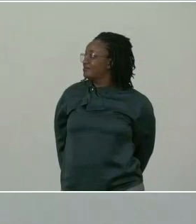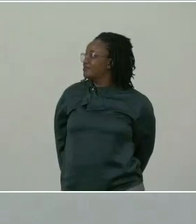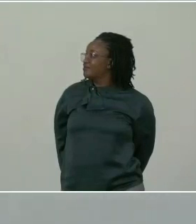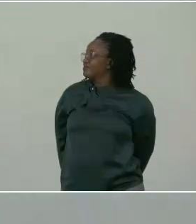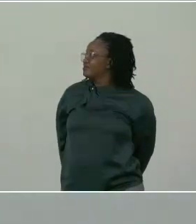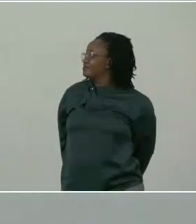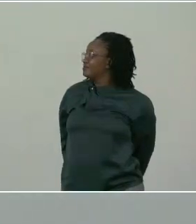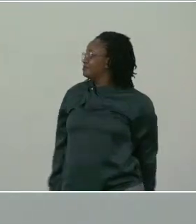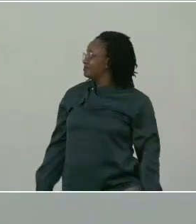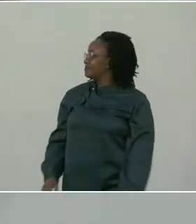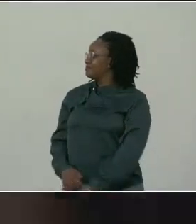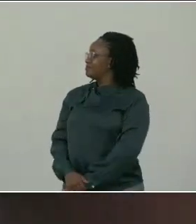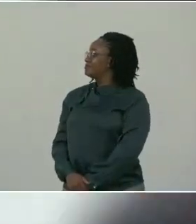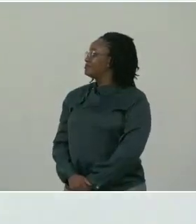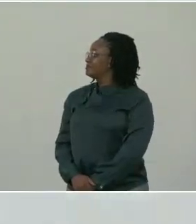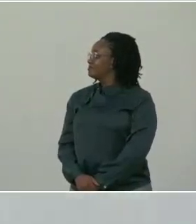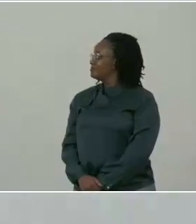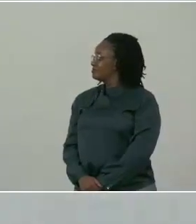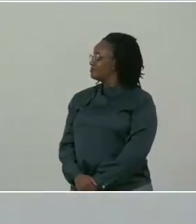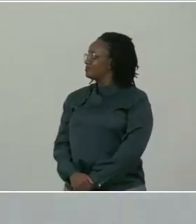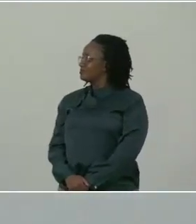Meaning that KRA can have